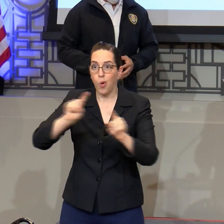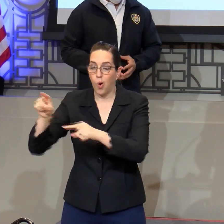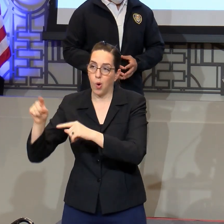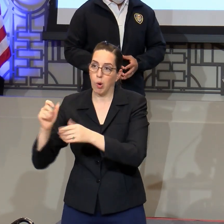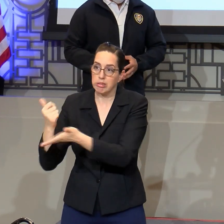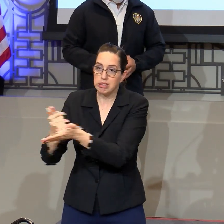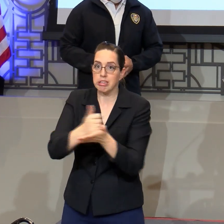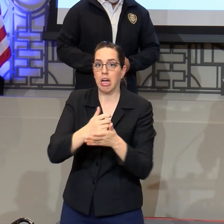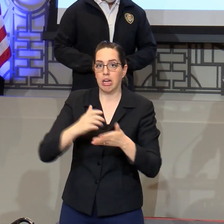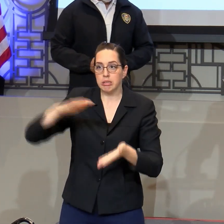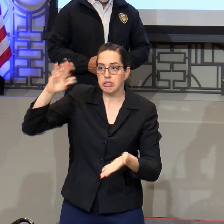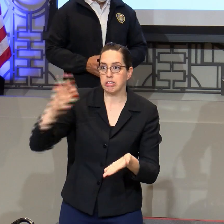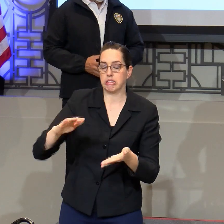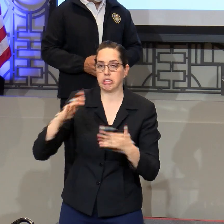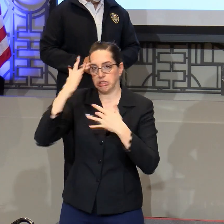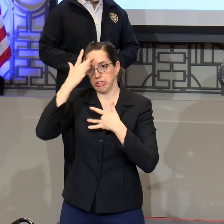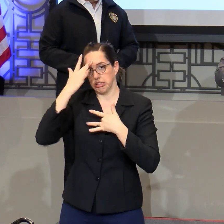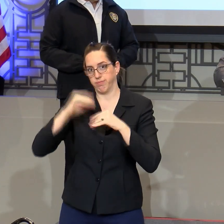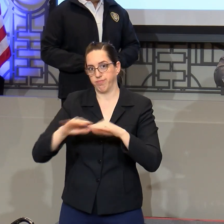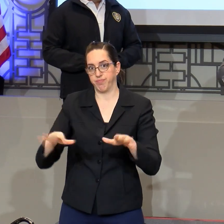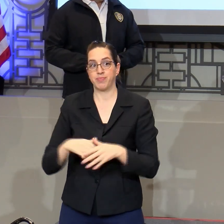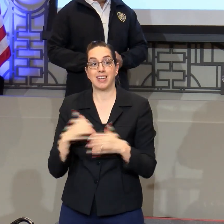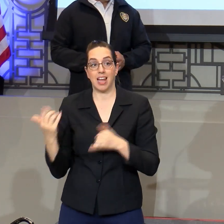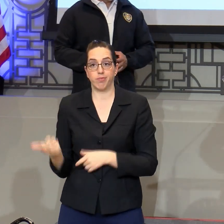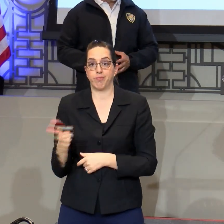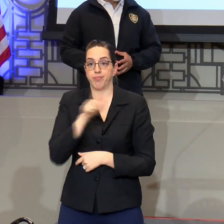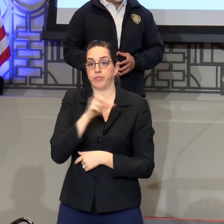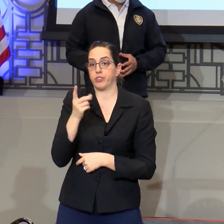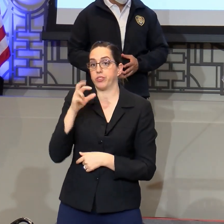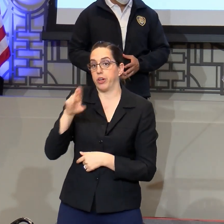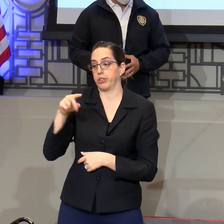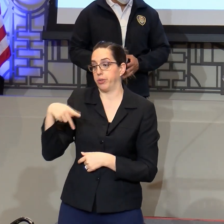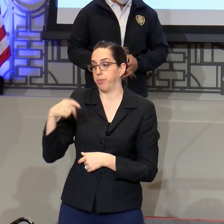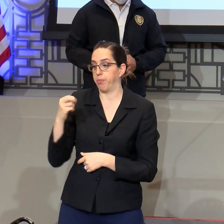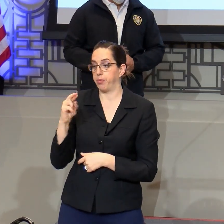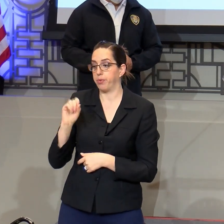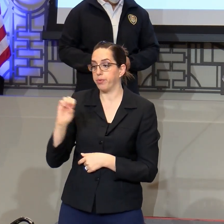this pandemic. Now let me yield to Dr. Persse.